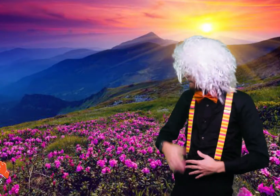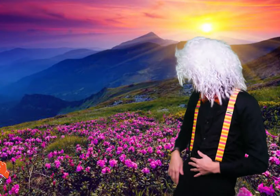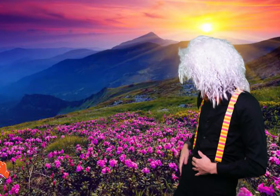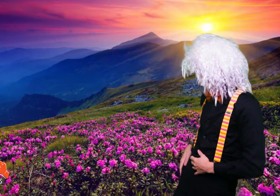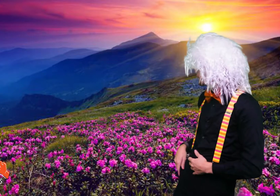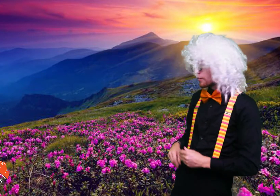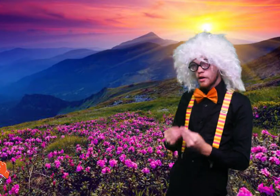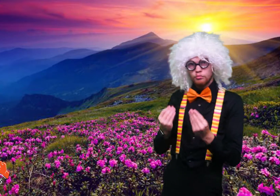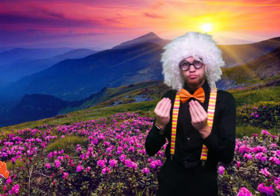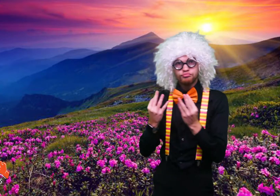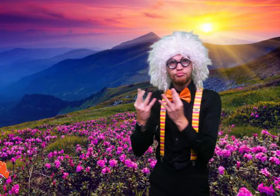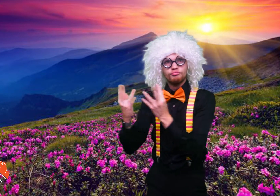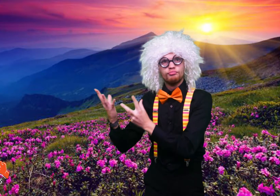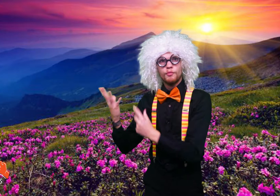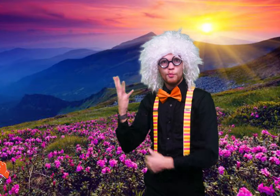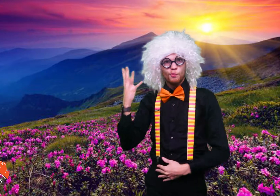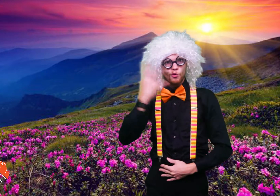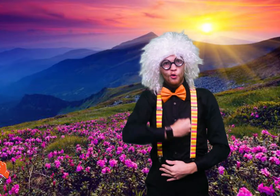are blooming, so beautiful.